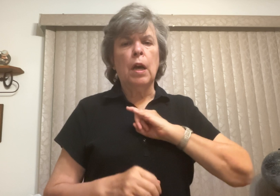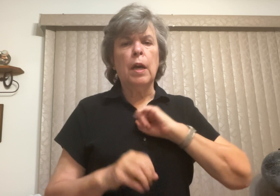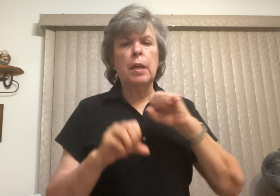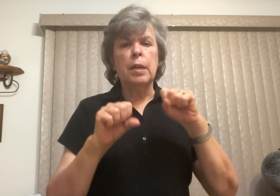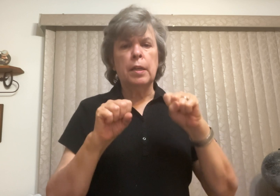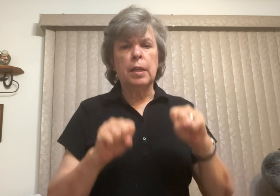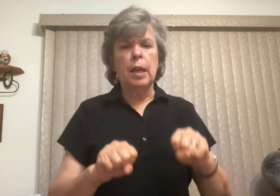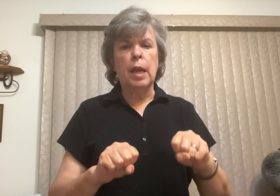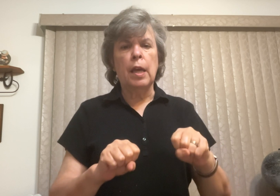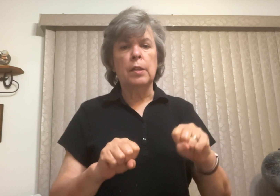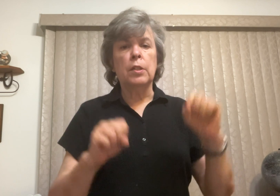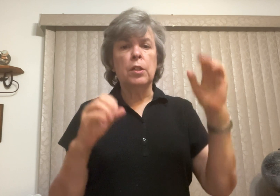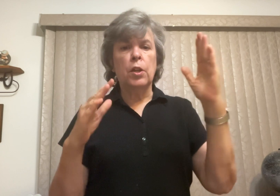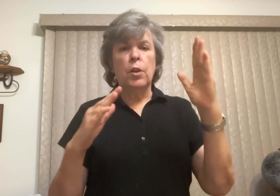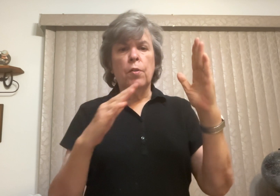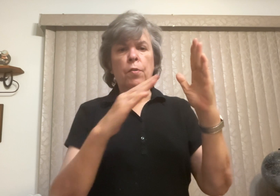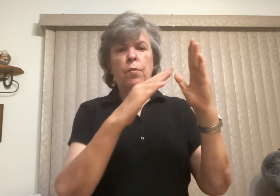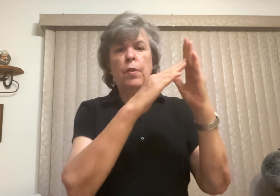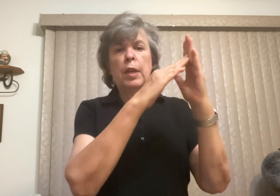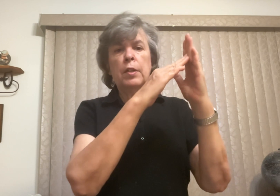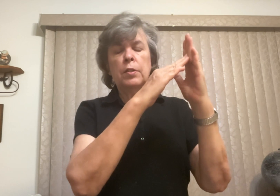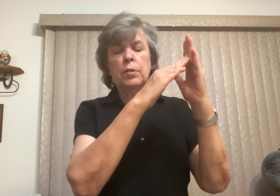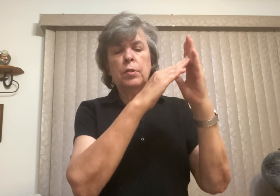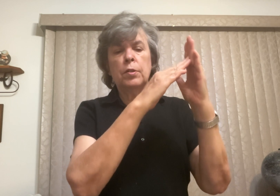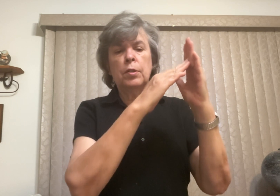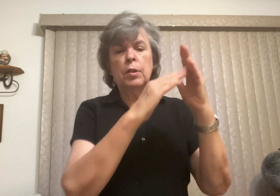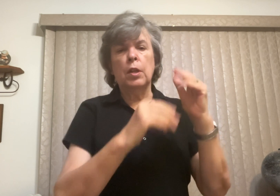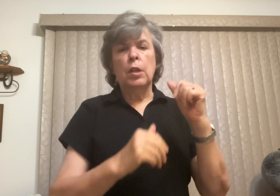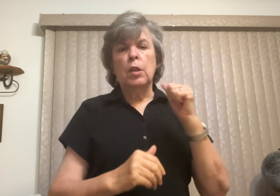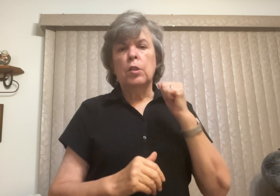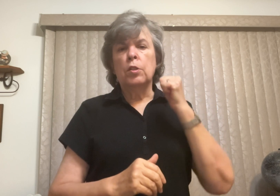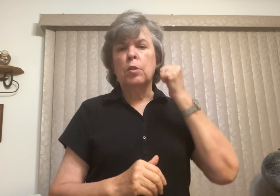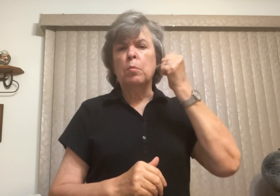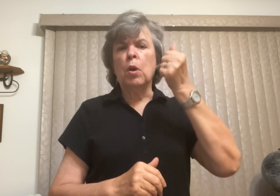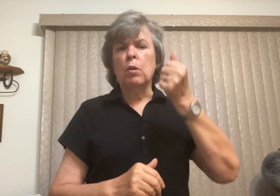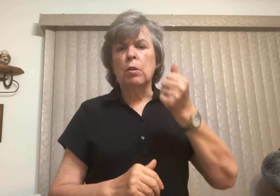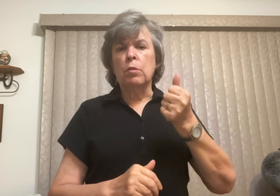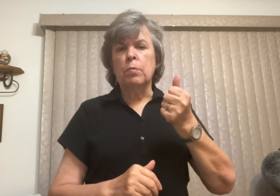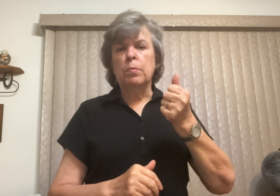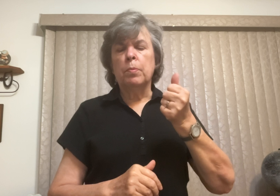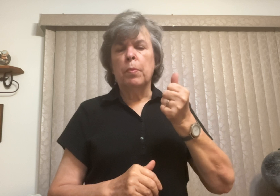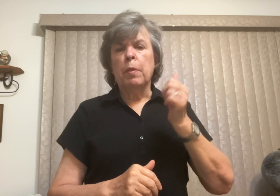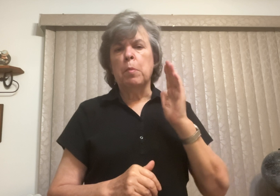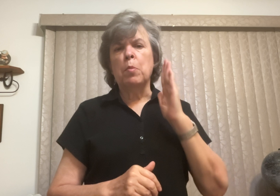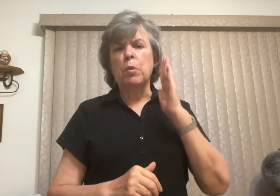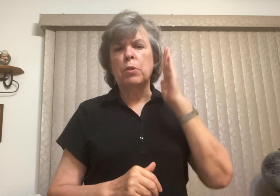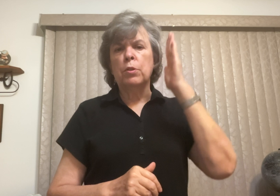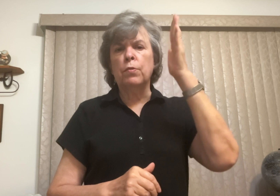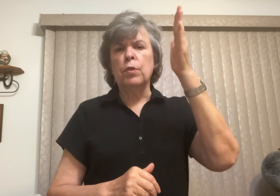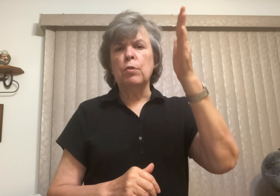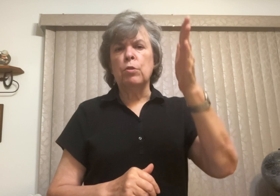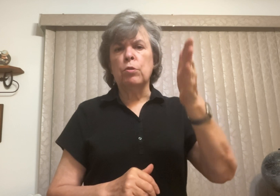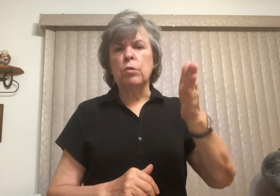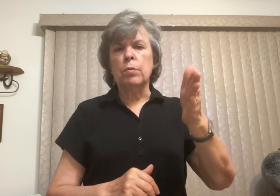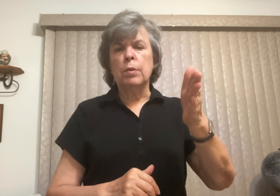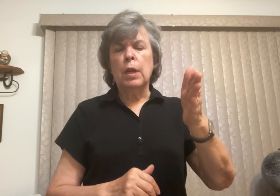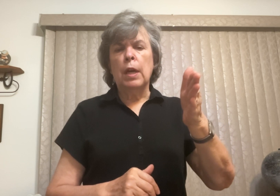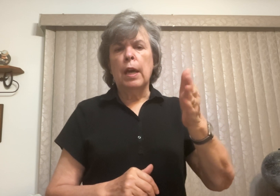I can face tomorrow. Remember, this is future,